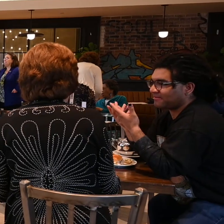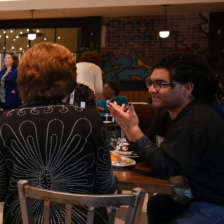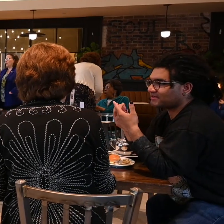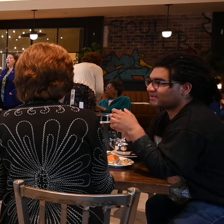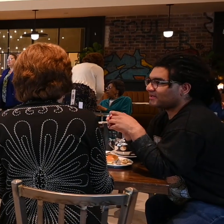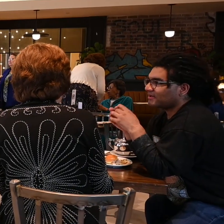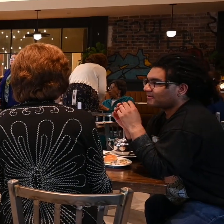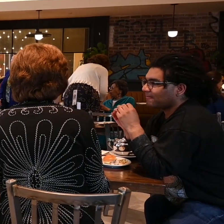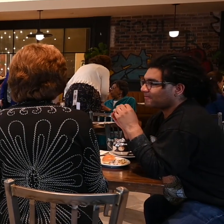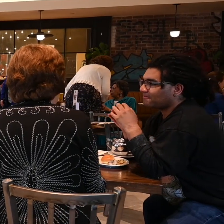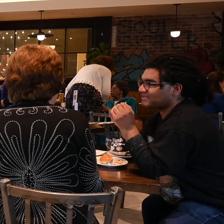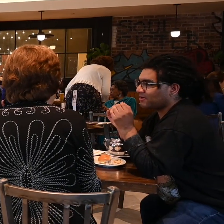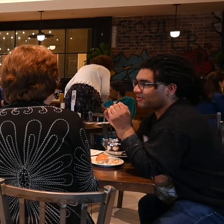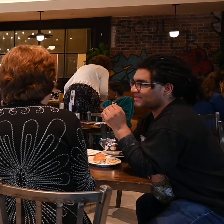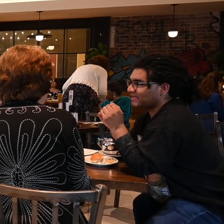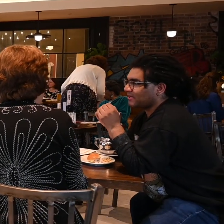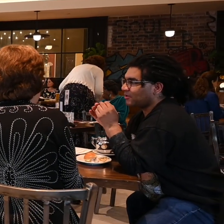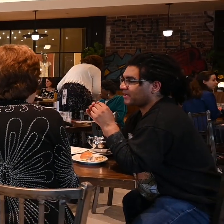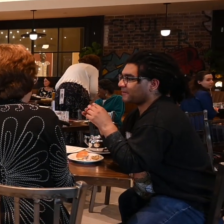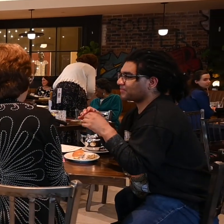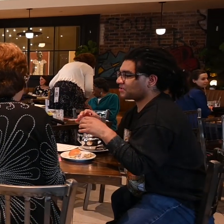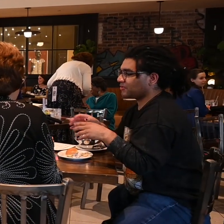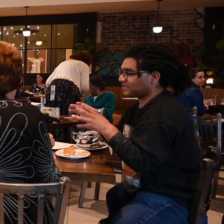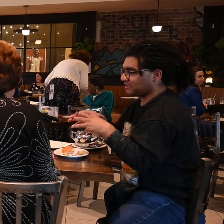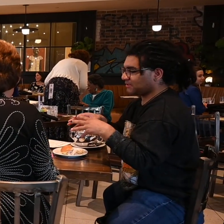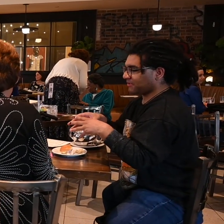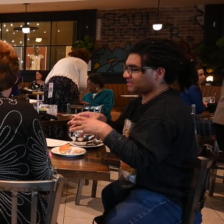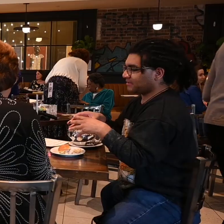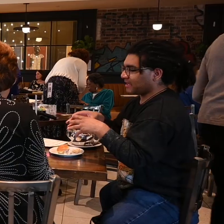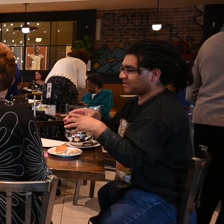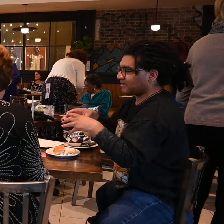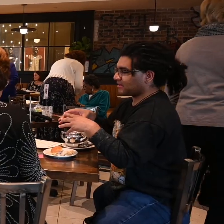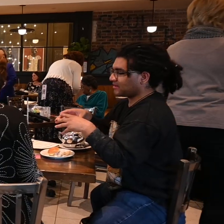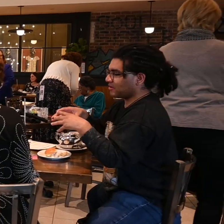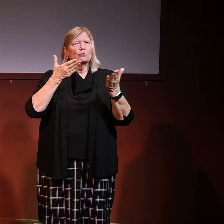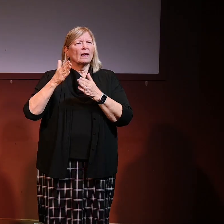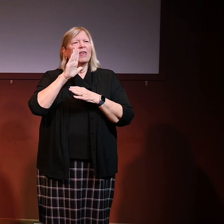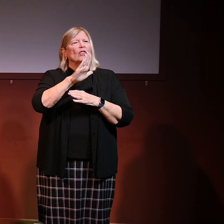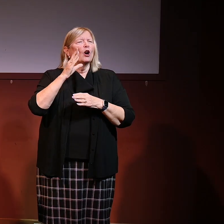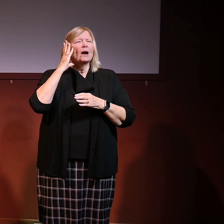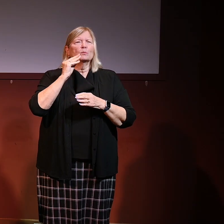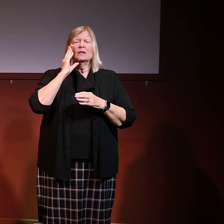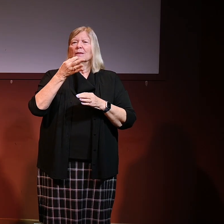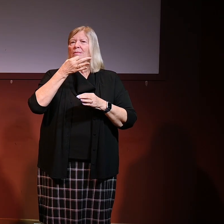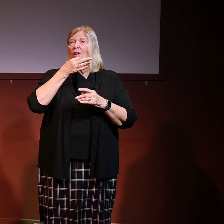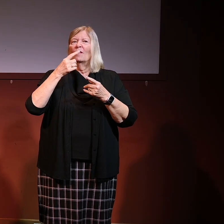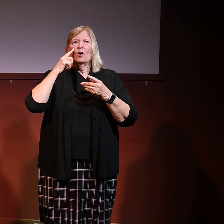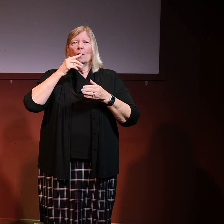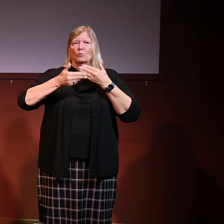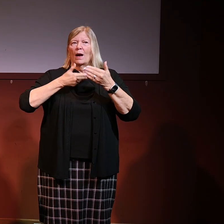Hart, Pam Simonson, Tim Singleton, and Nicholas Trapper for bringing their expertise to the process and for putting together